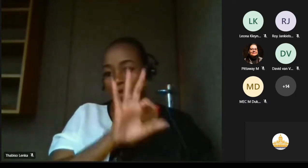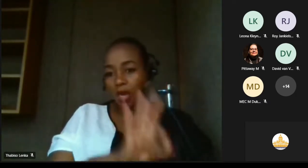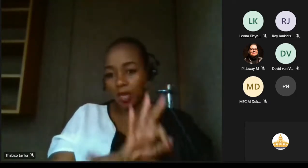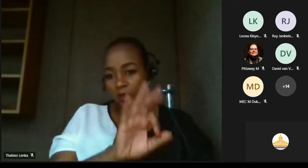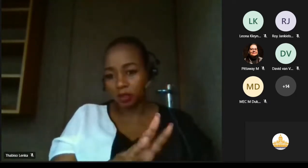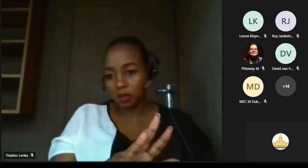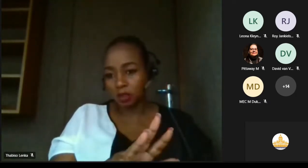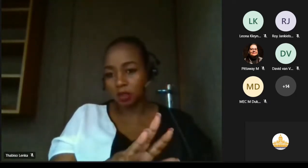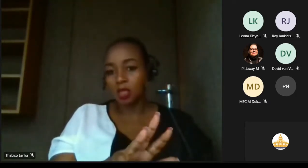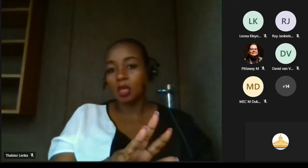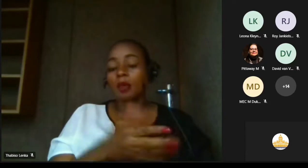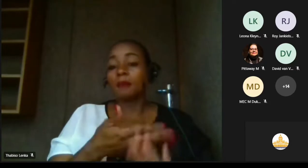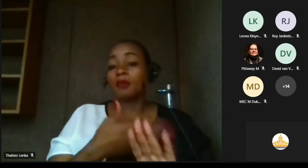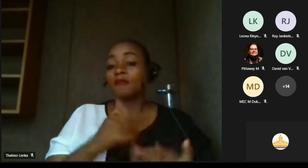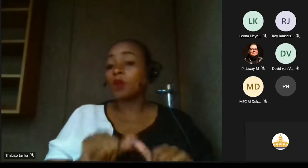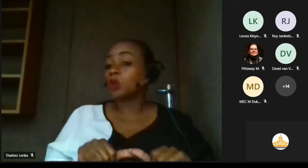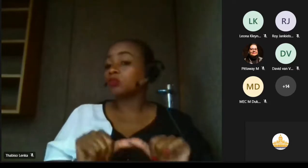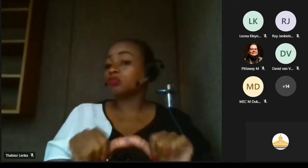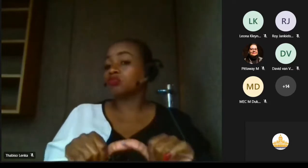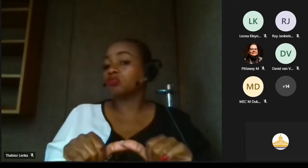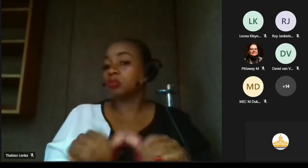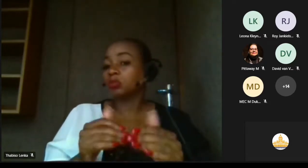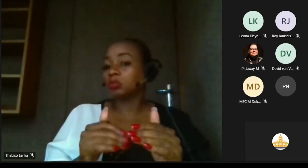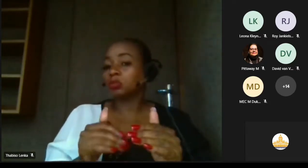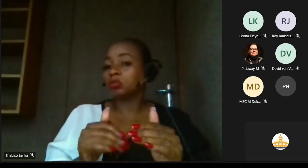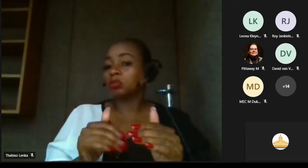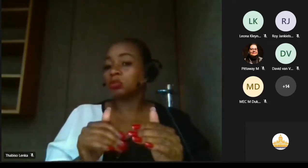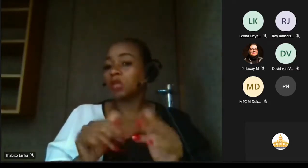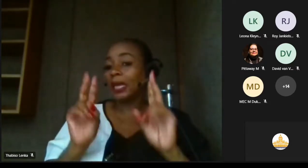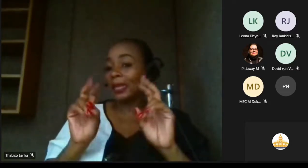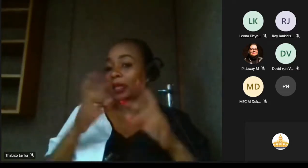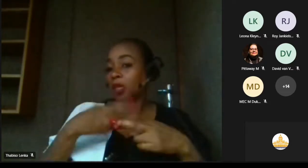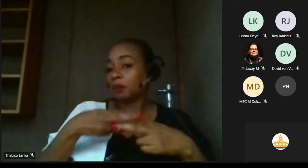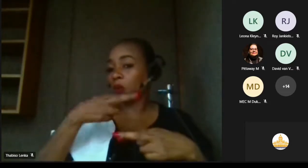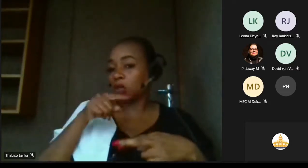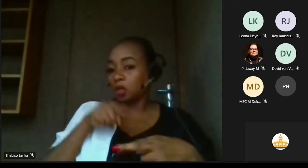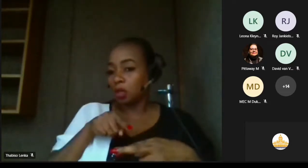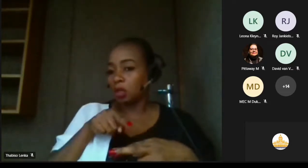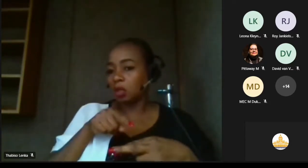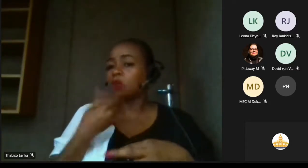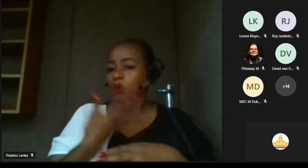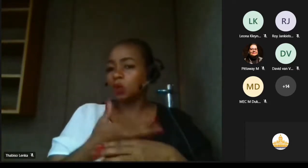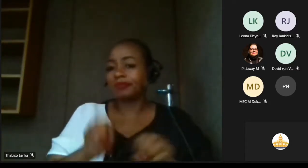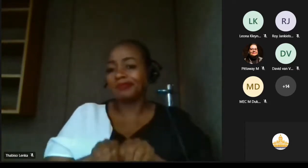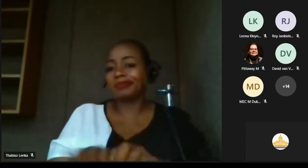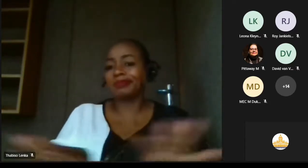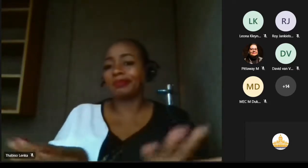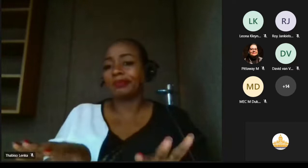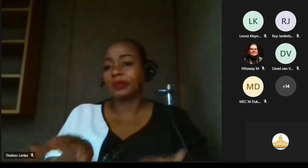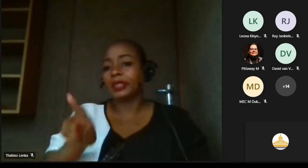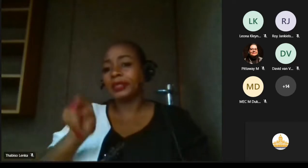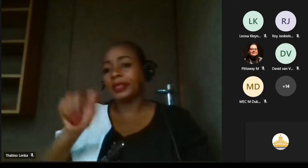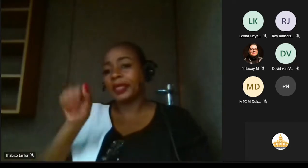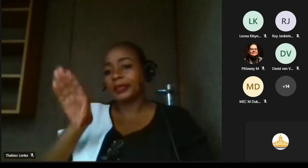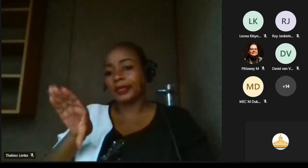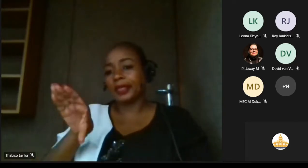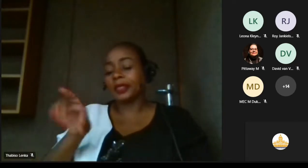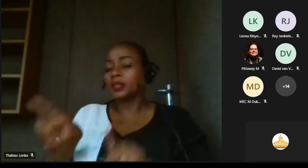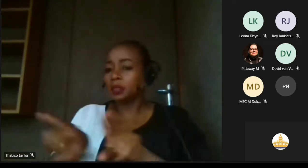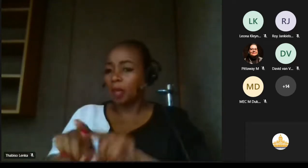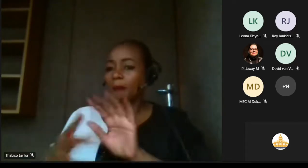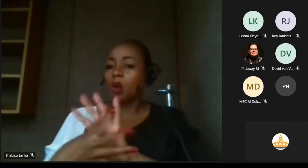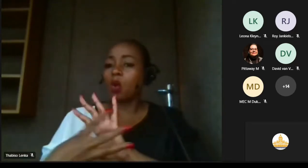Before we proceed, I wish to inform the House that the title of this legislation has been published on the TAC, and a copy of